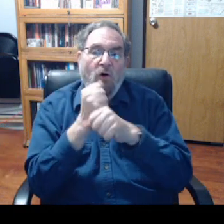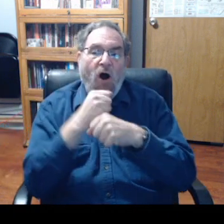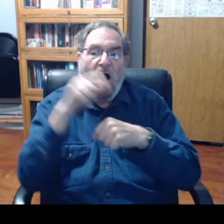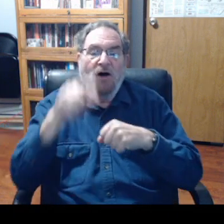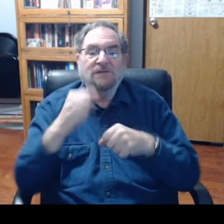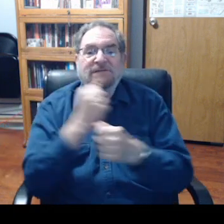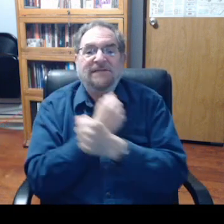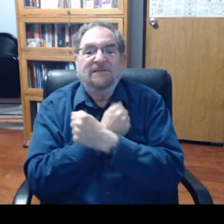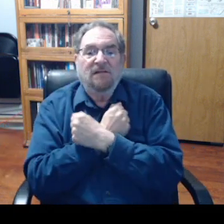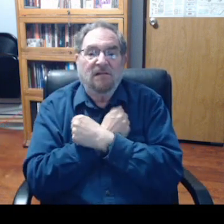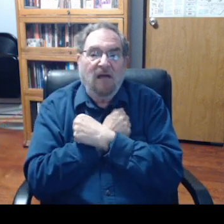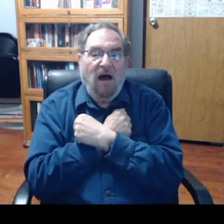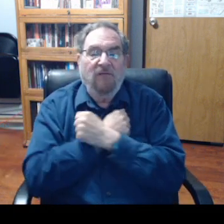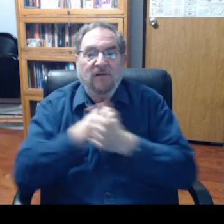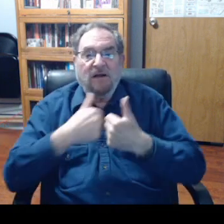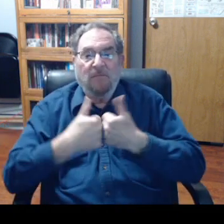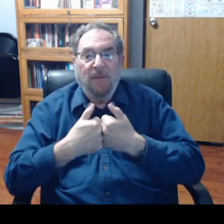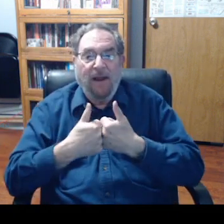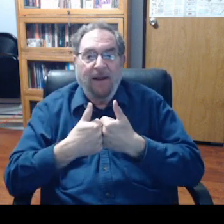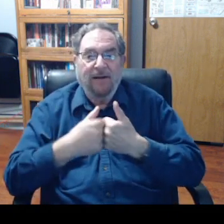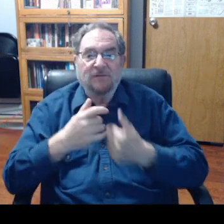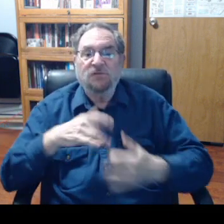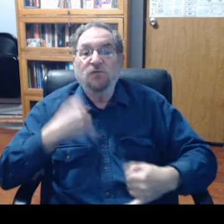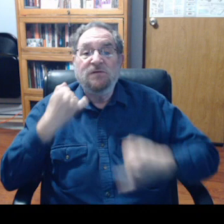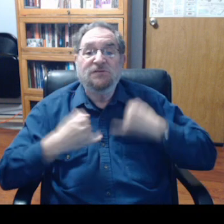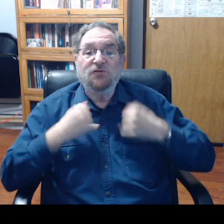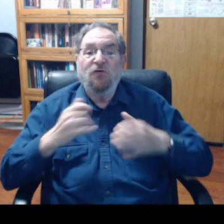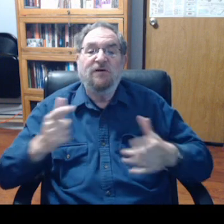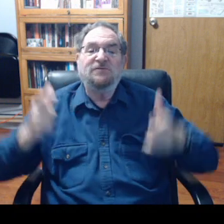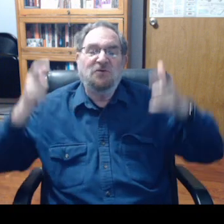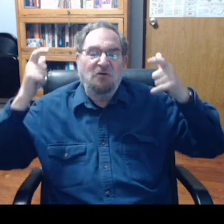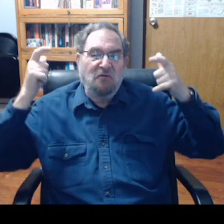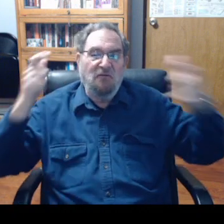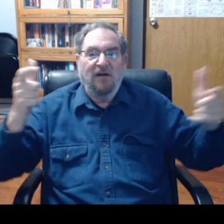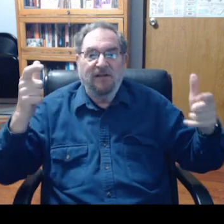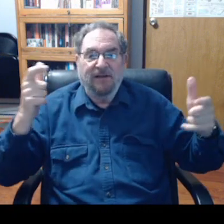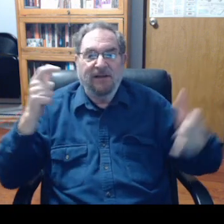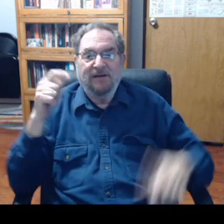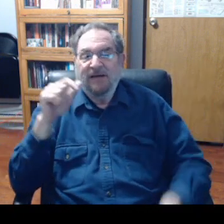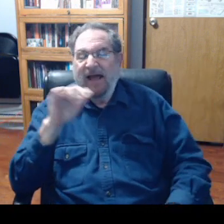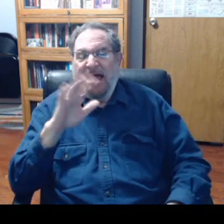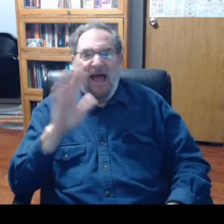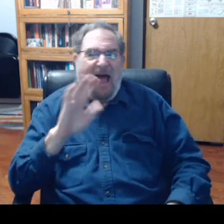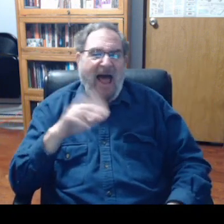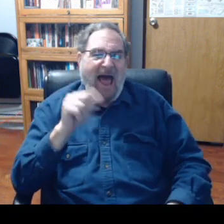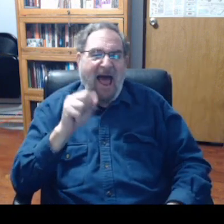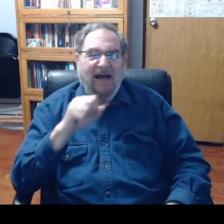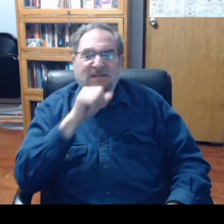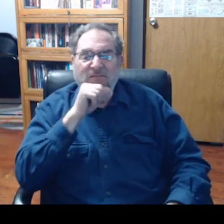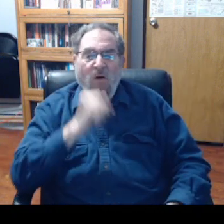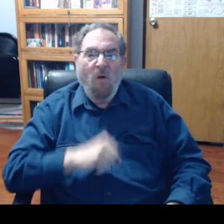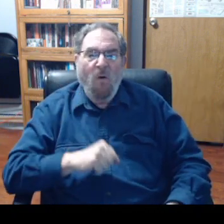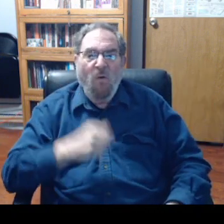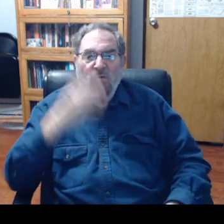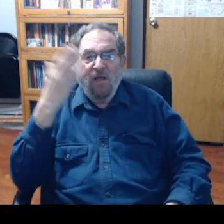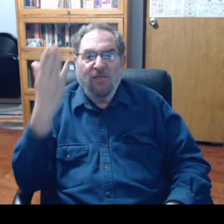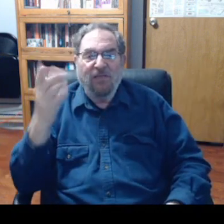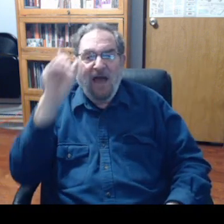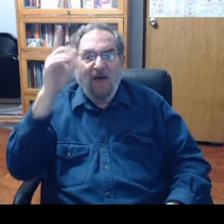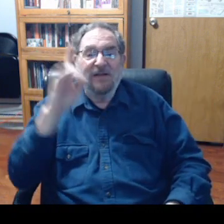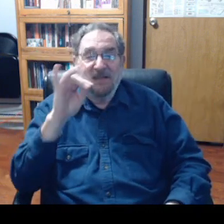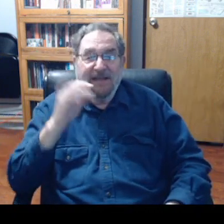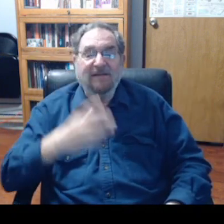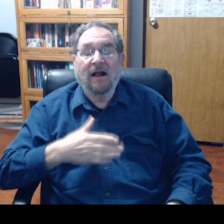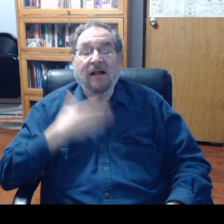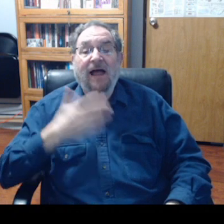Oh, cause the loved companion to rejoice greatly. As of old,